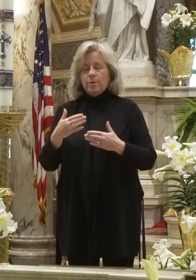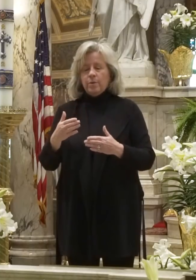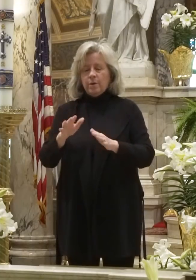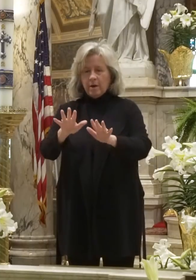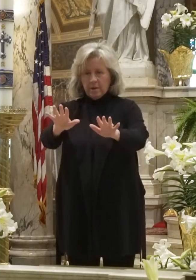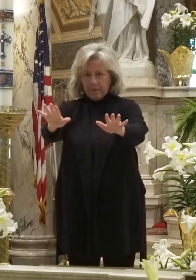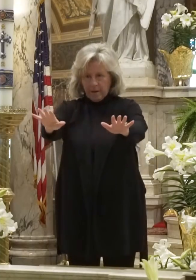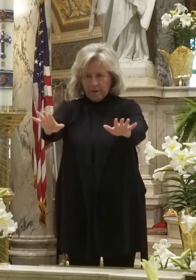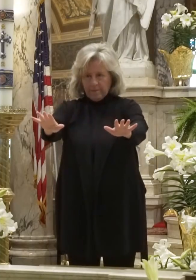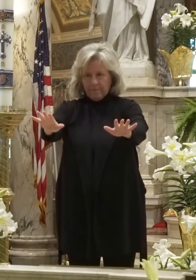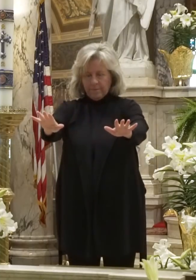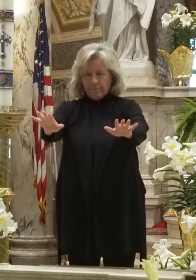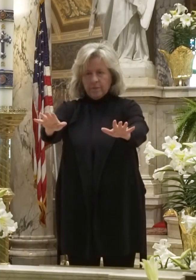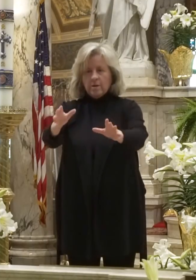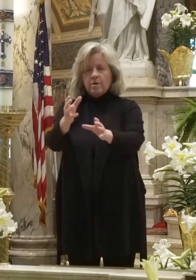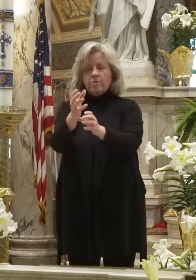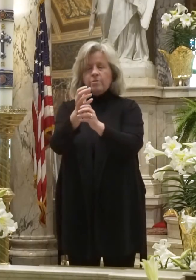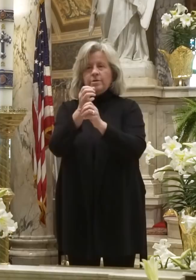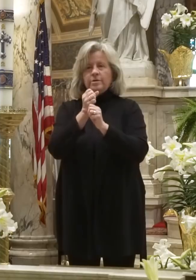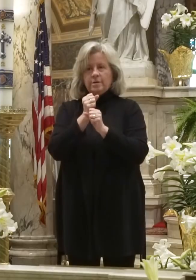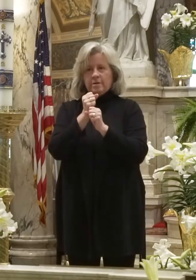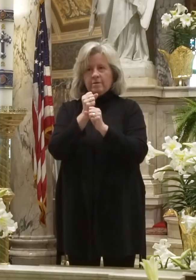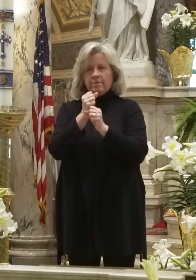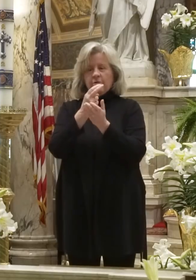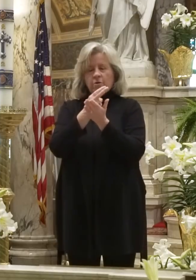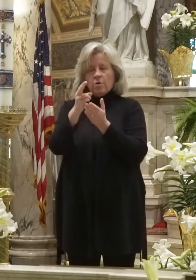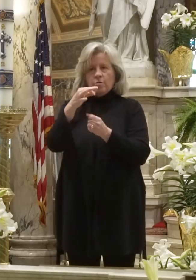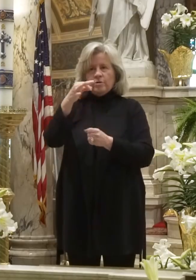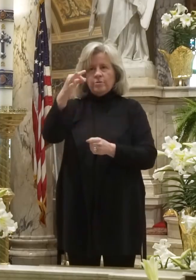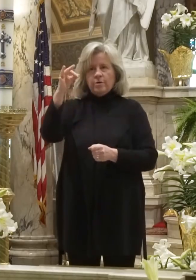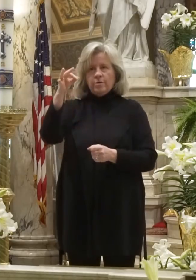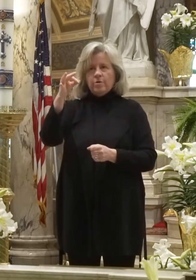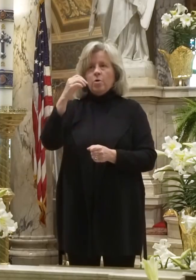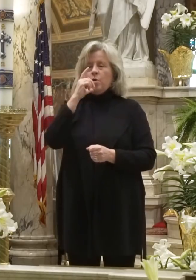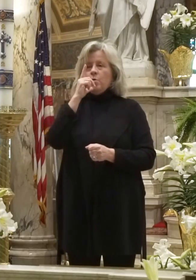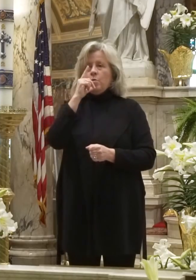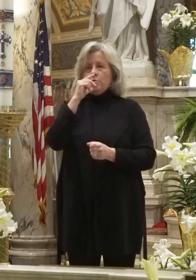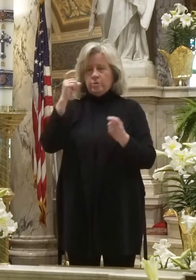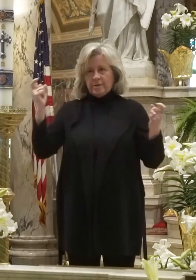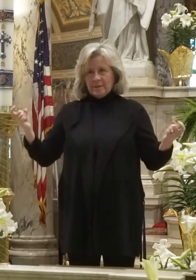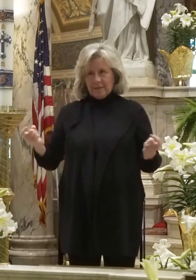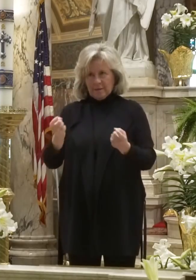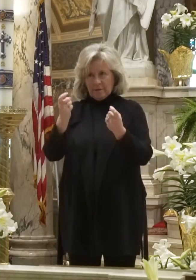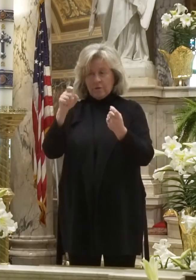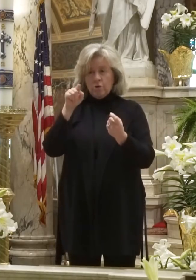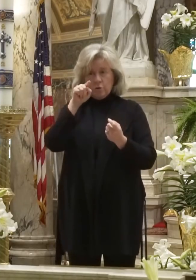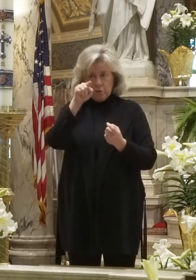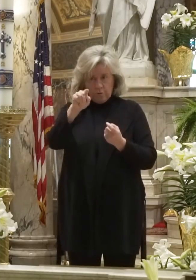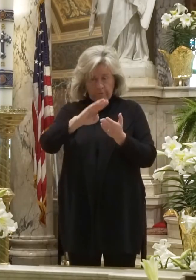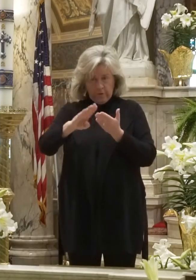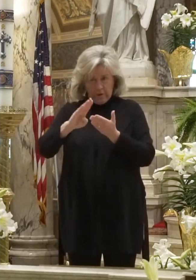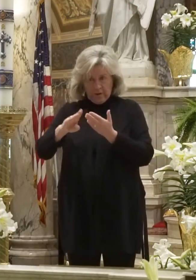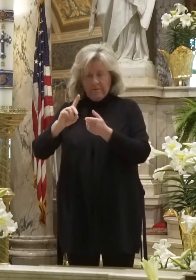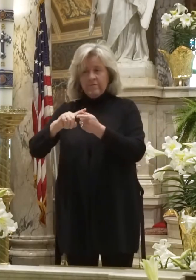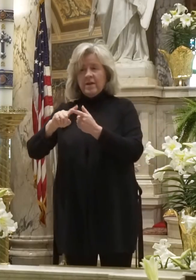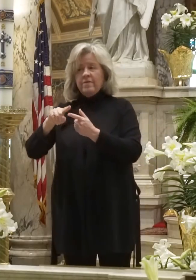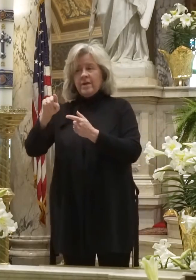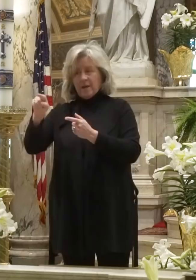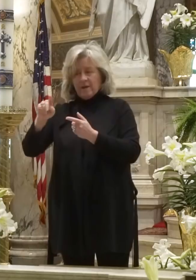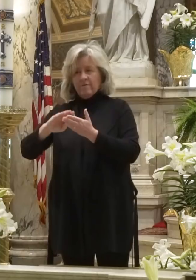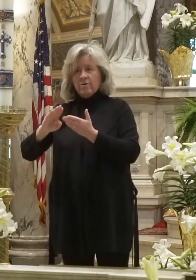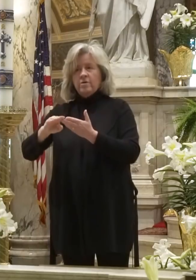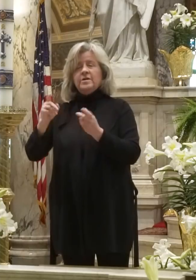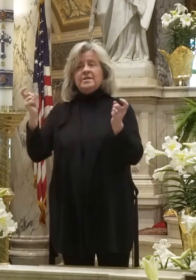them, "Receive the Holy Spirit. Whose sins you forgive are forgiven them, and whose sins